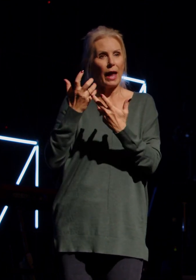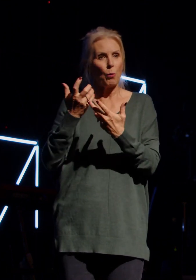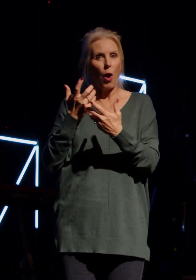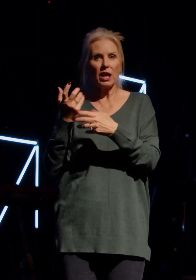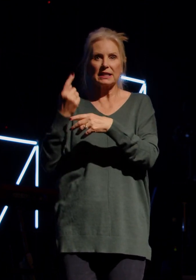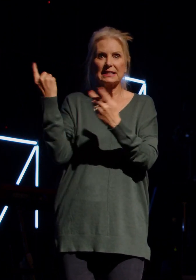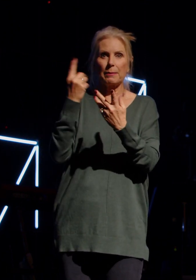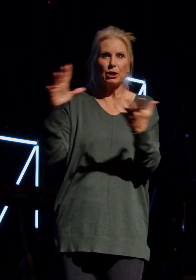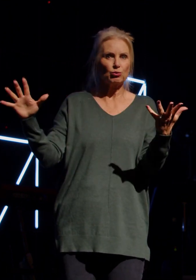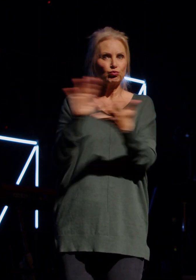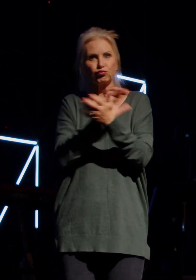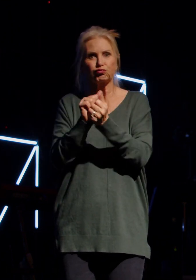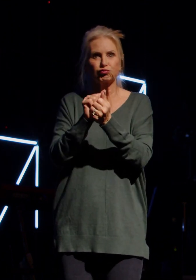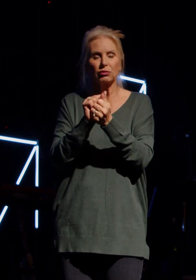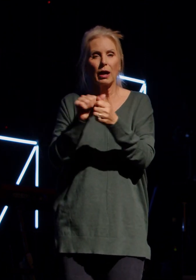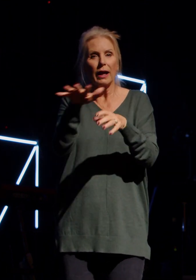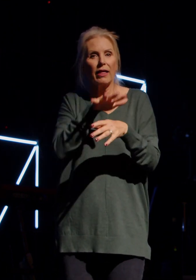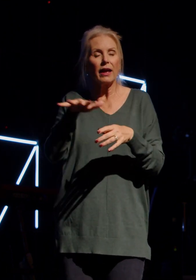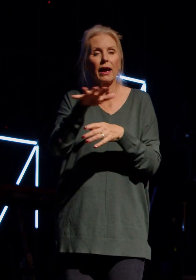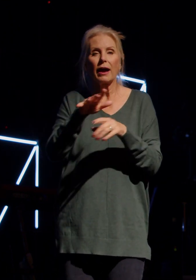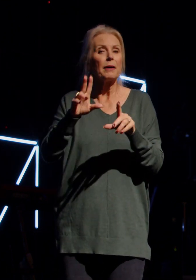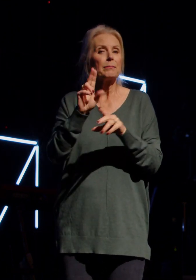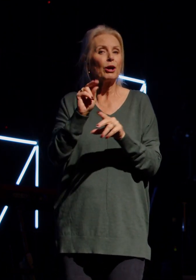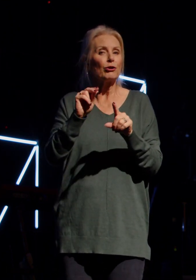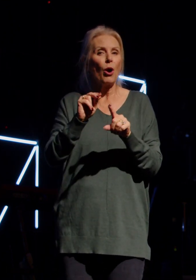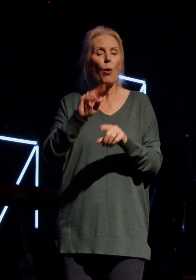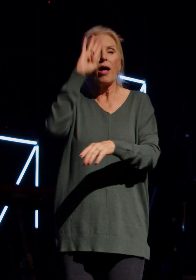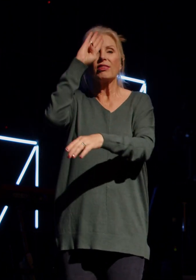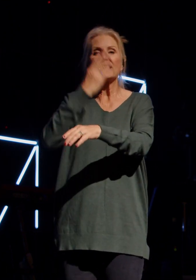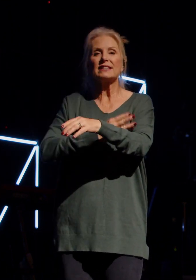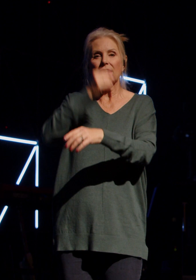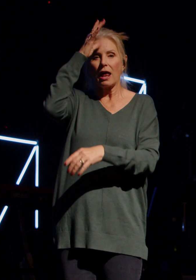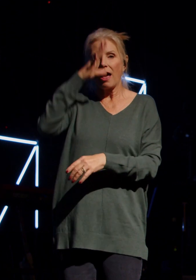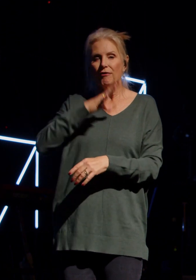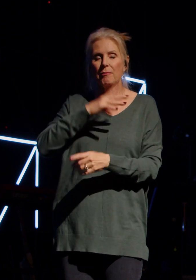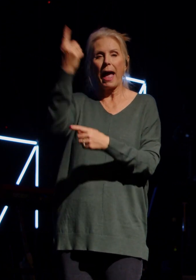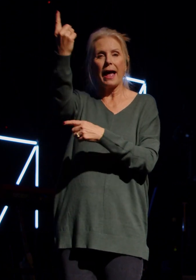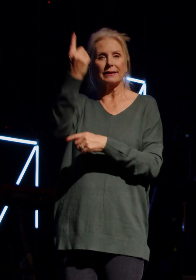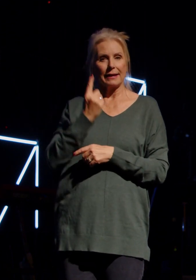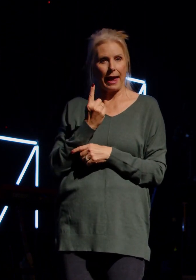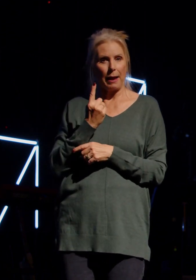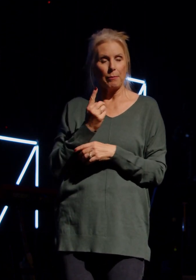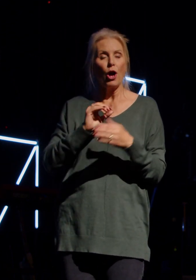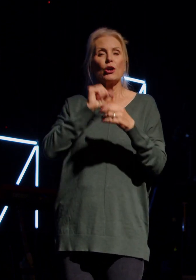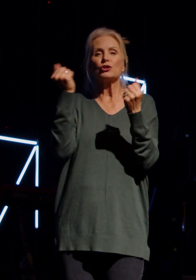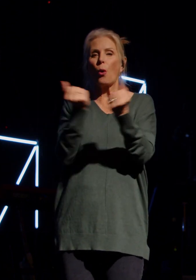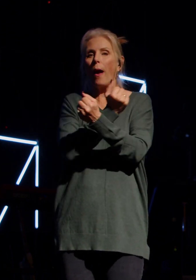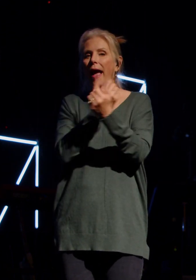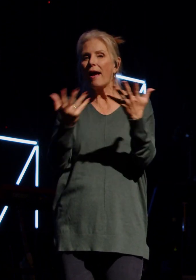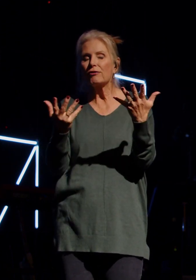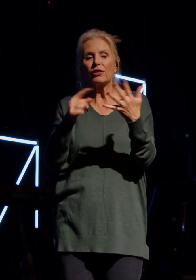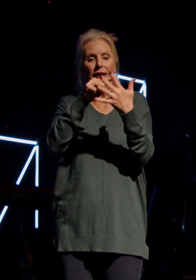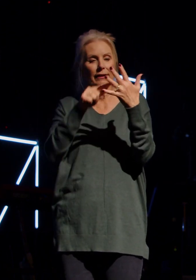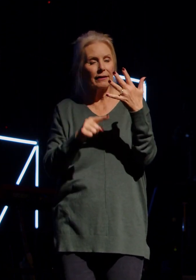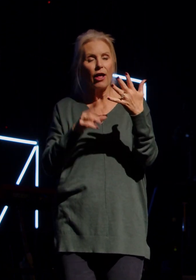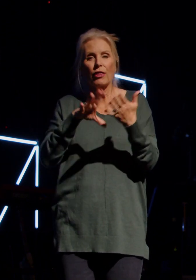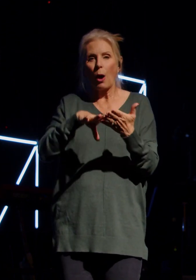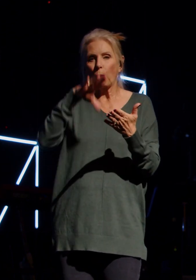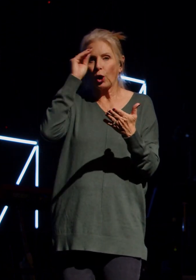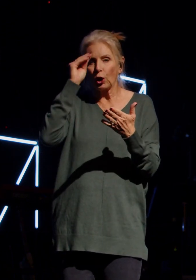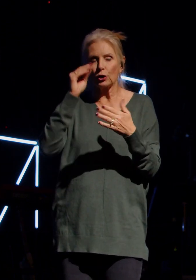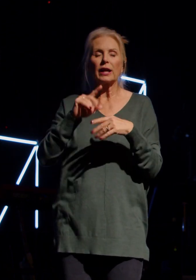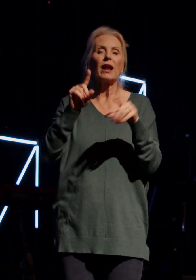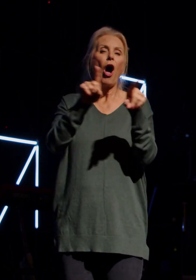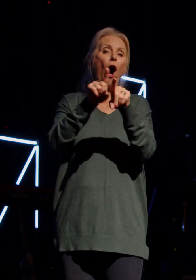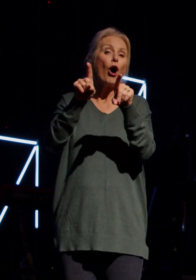goes, no, this is the Son of Man, the Son of God who has come. So all of these things that we're learning along the way. Other